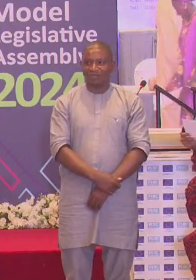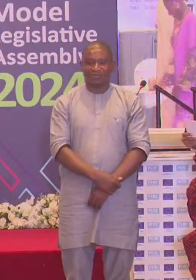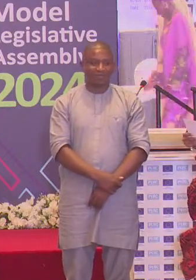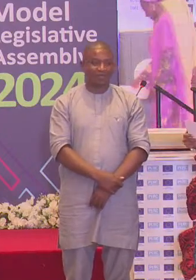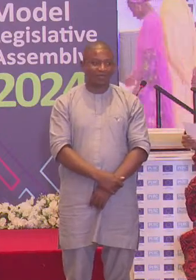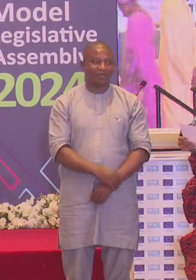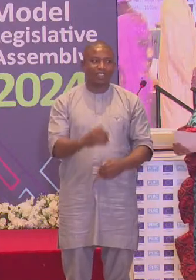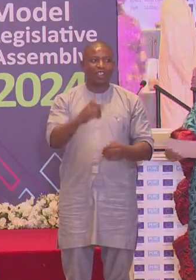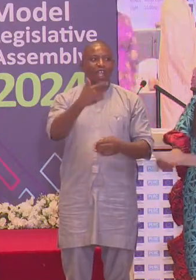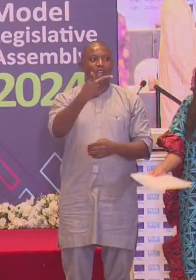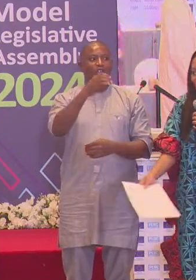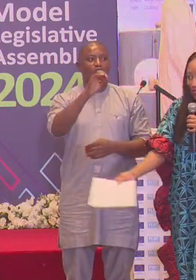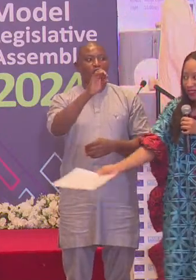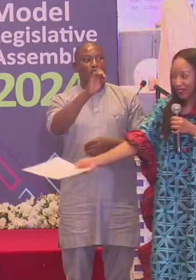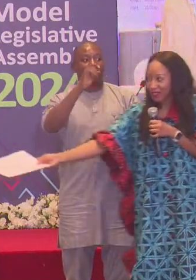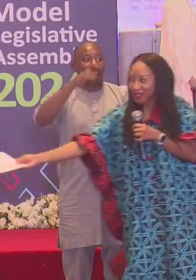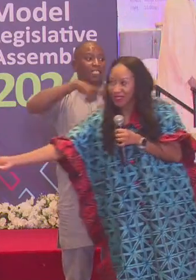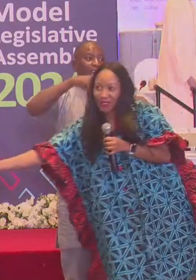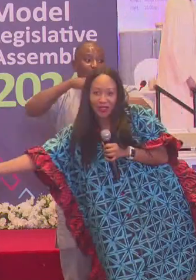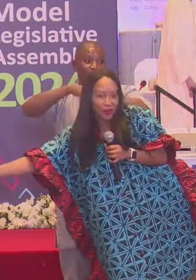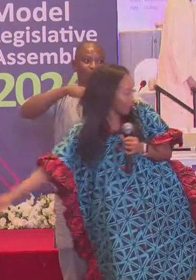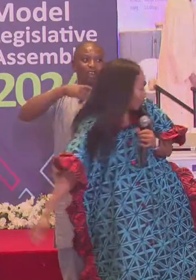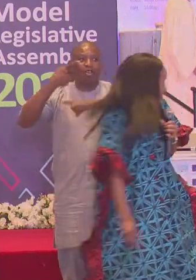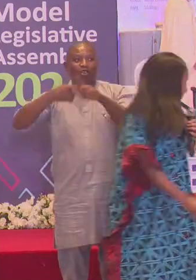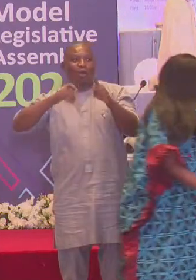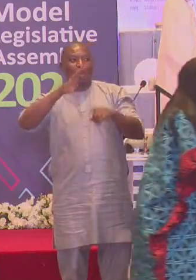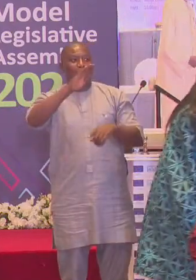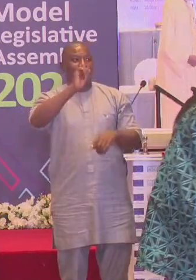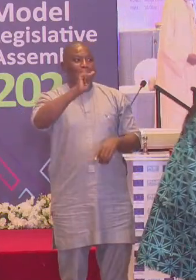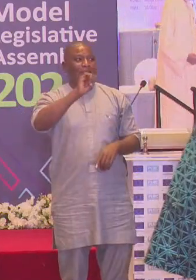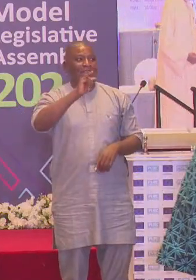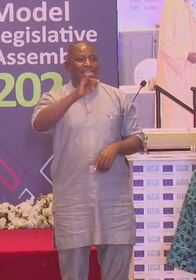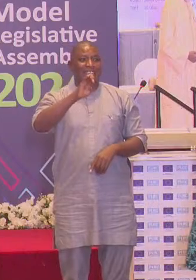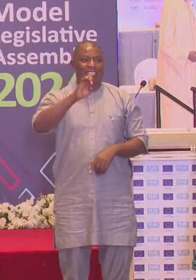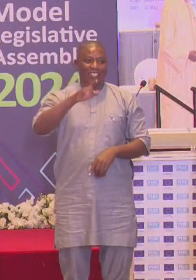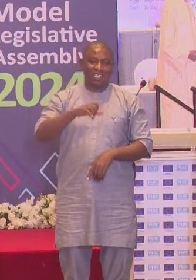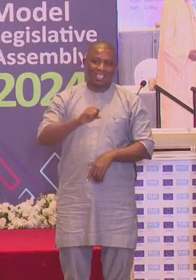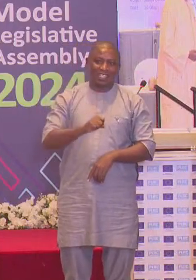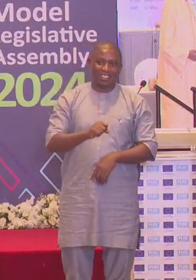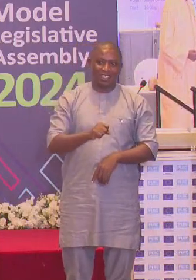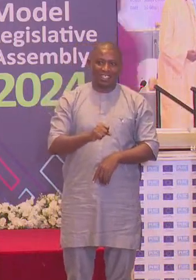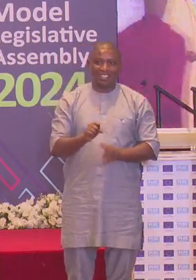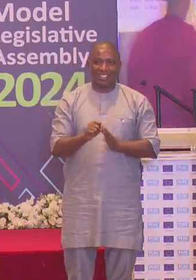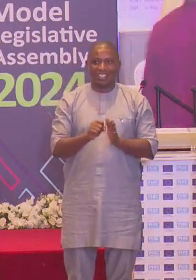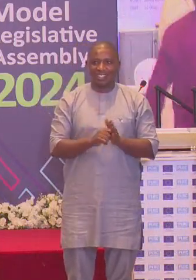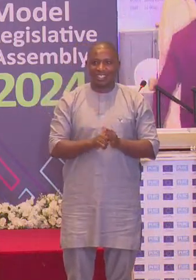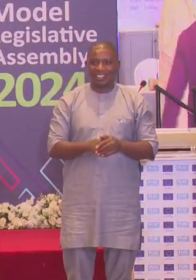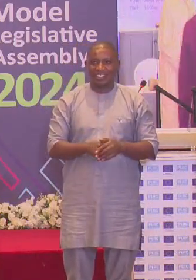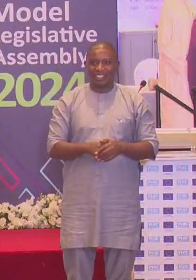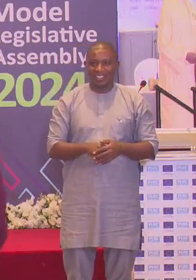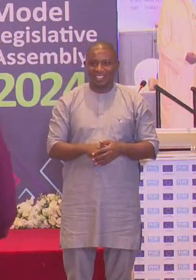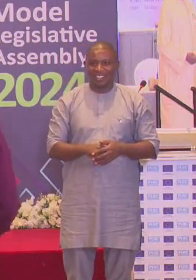God's time, Ezekiel from Bayelsa State.